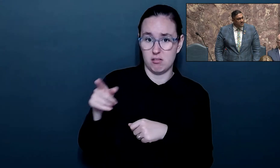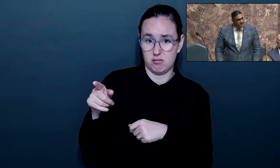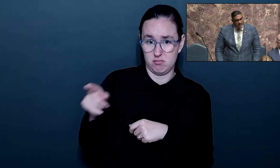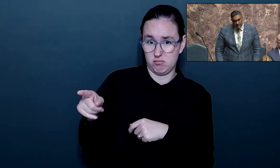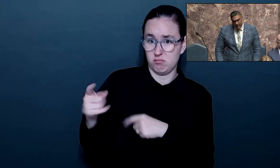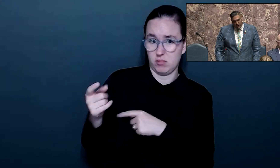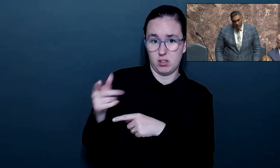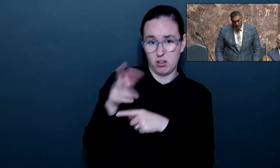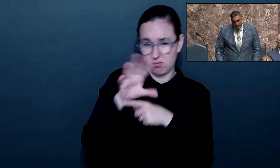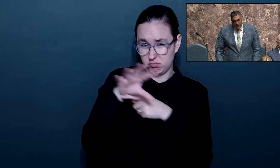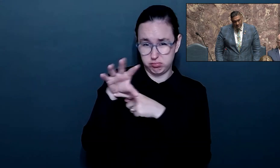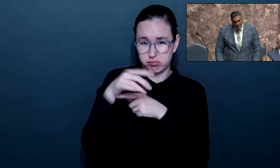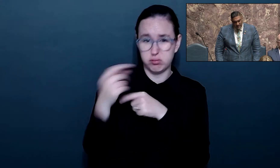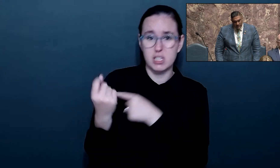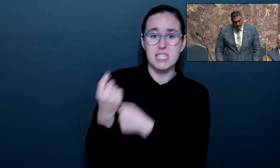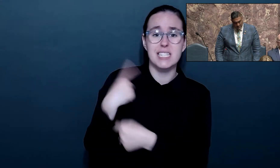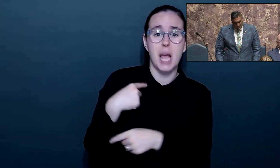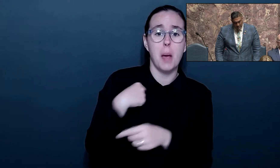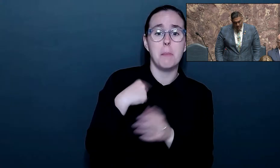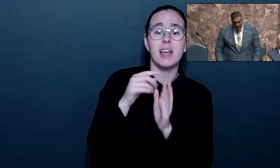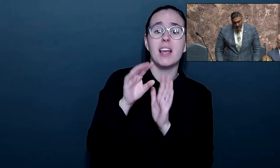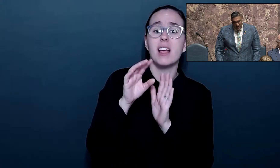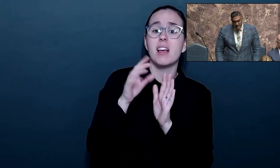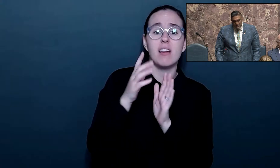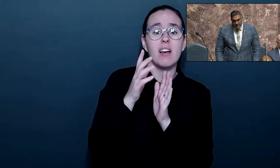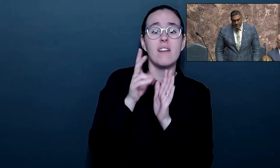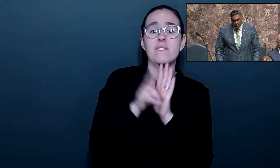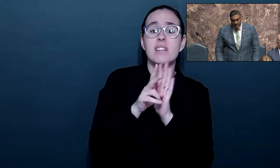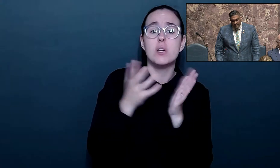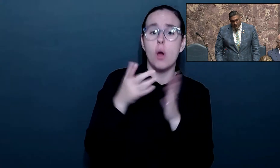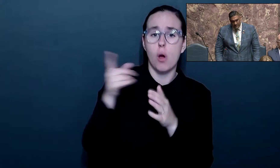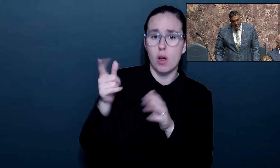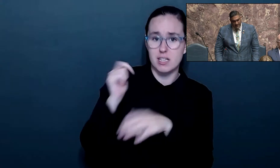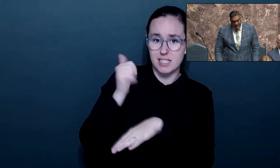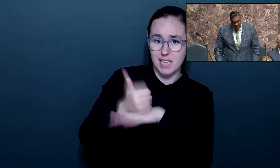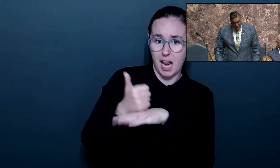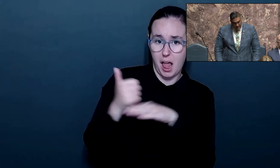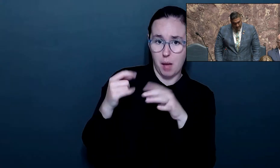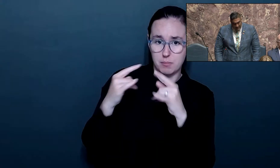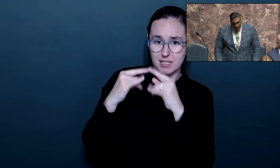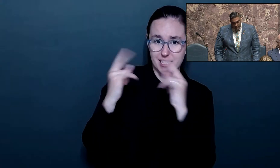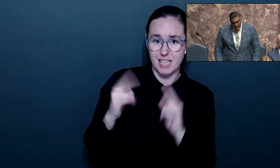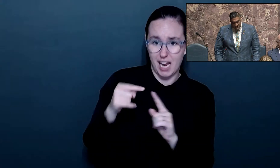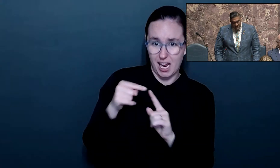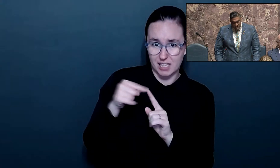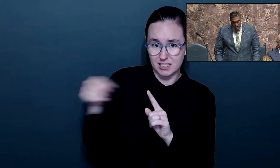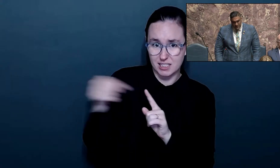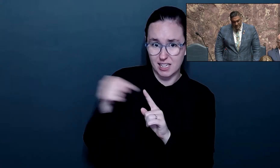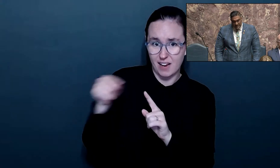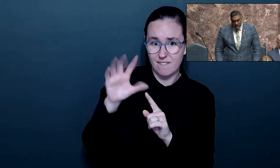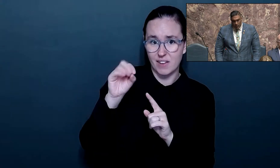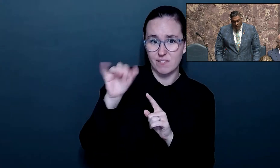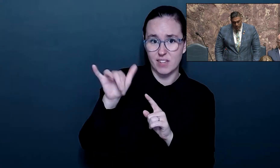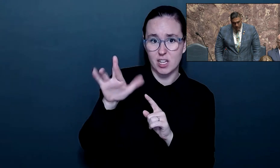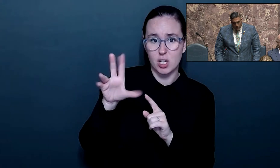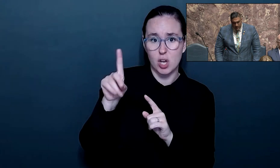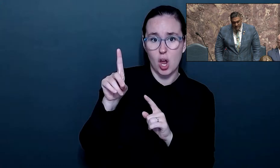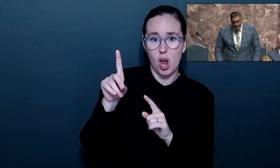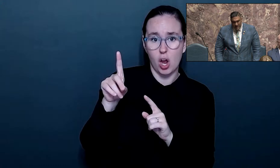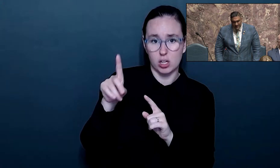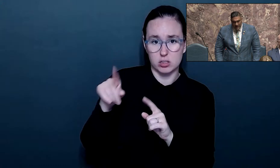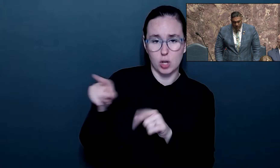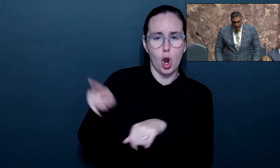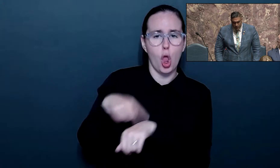long-term care home for seniors. I asked the minister in February to take care of this, and she said, quote,